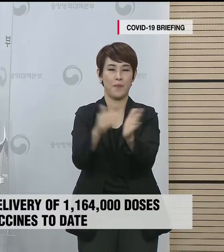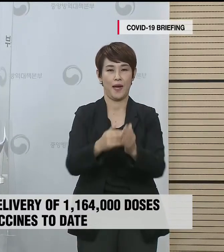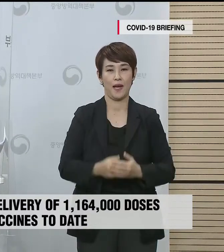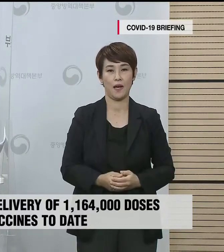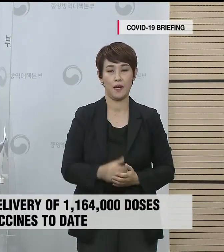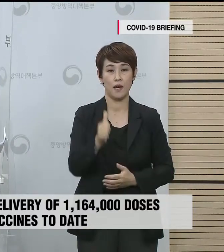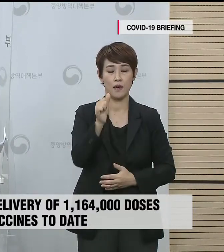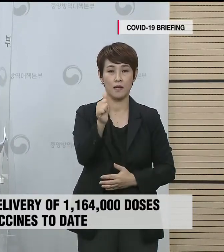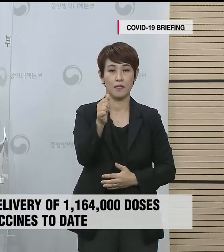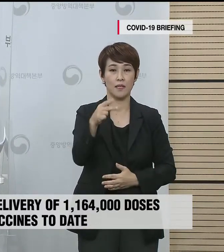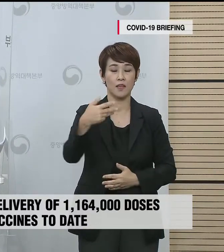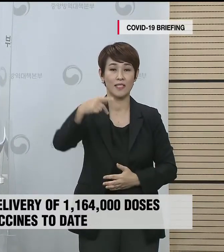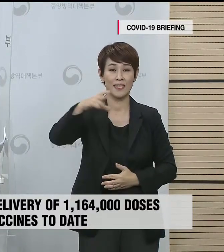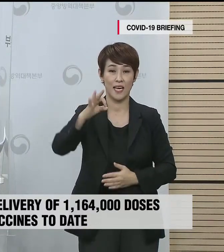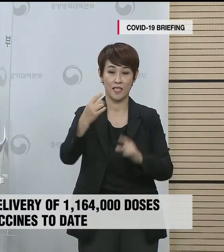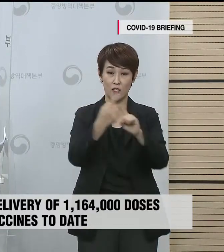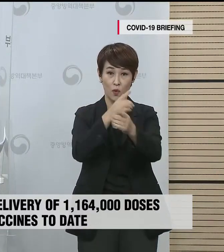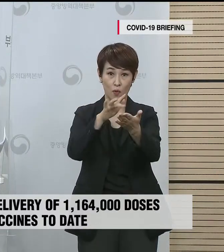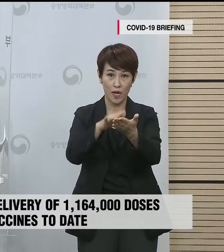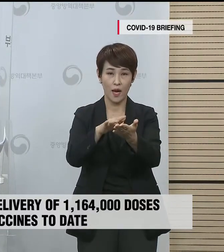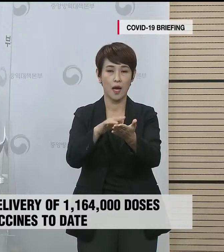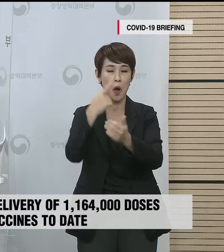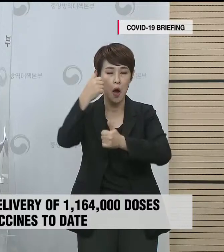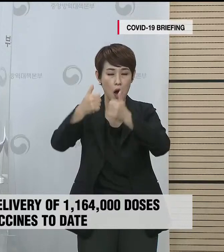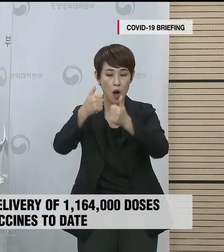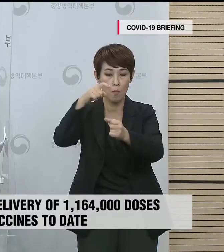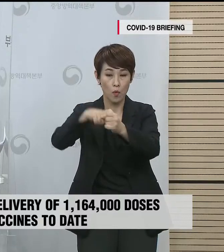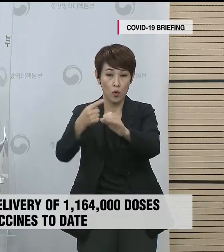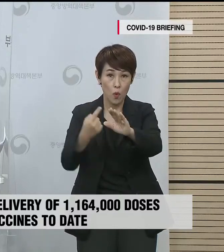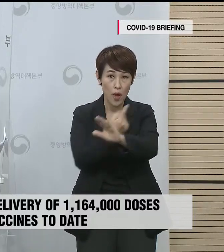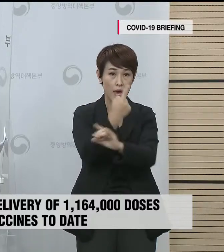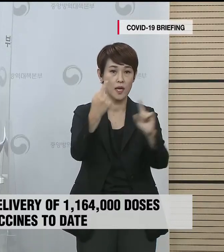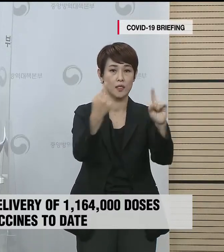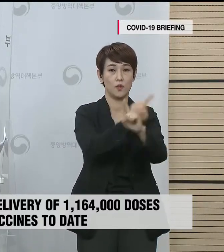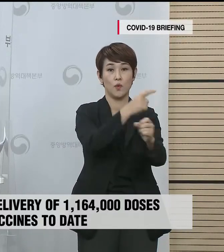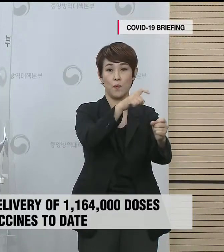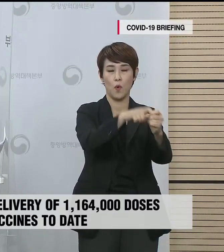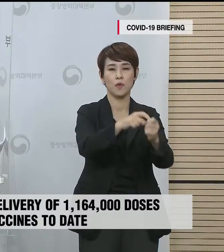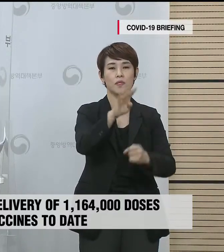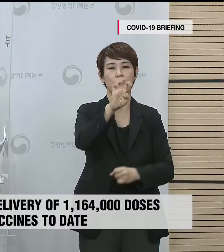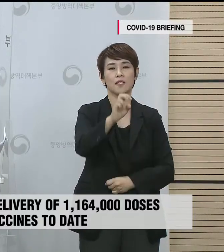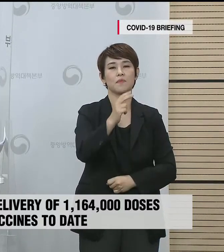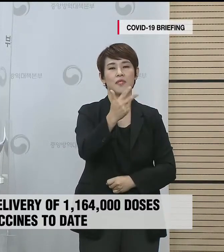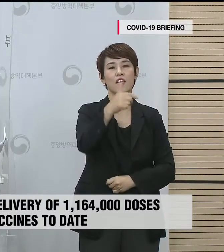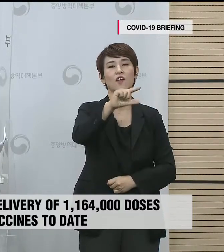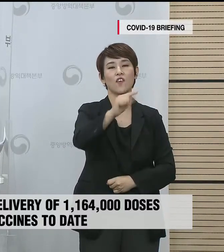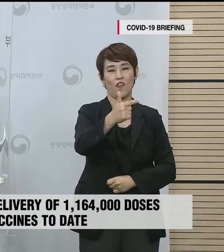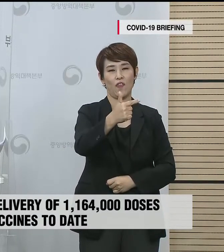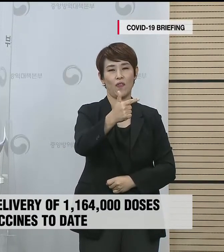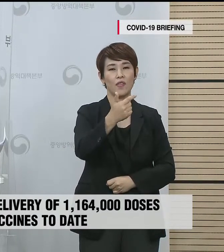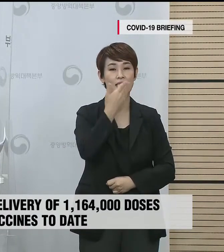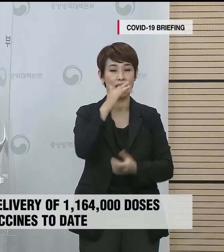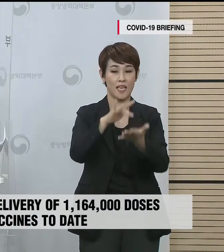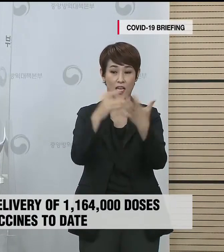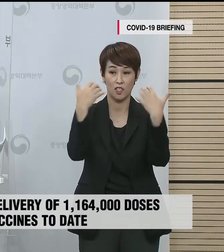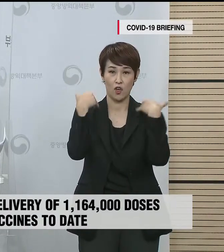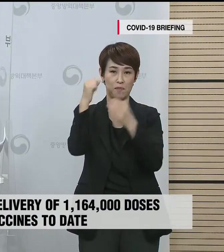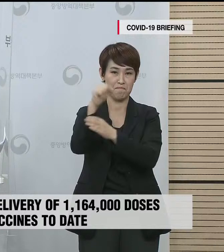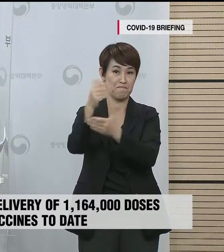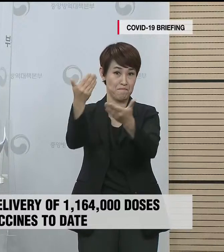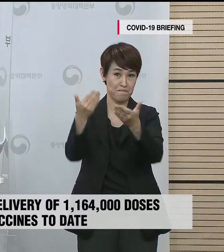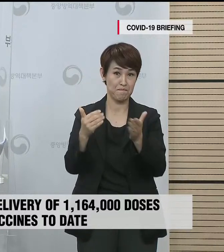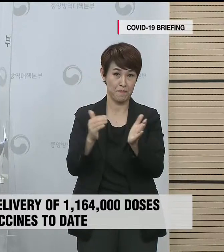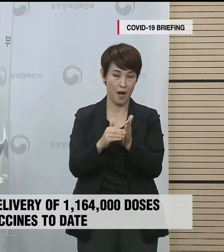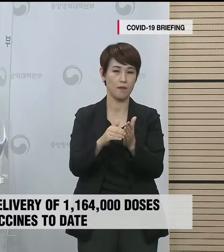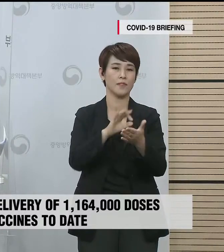3,700 patients here in South Korea across 76 hospitals. And as for the plasma treatment, they have been